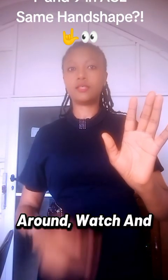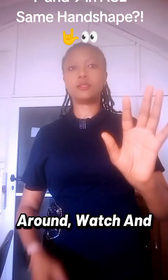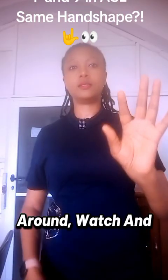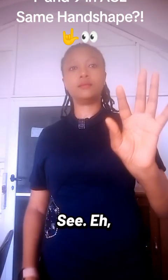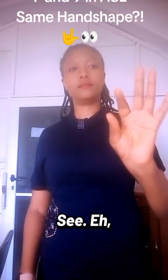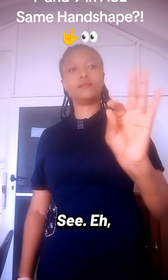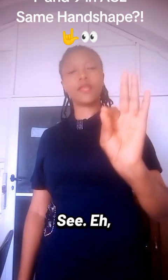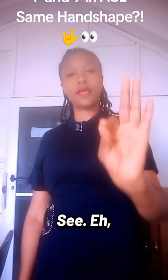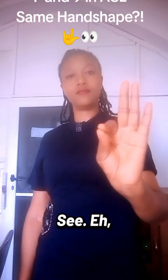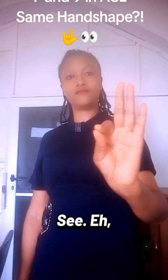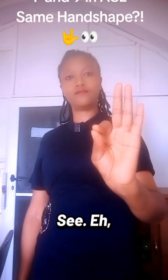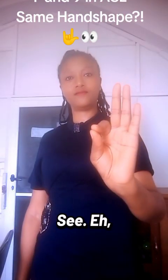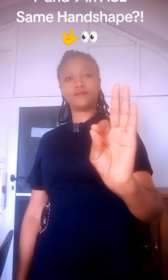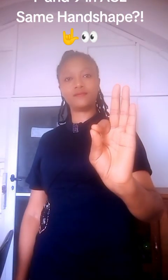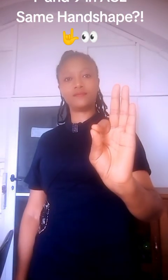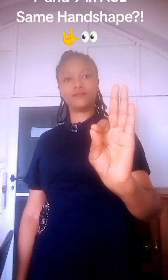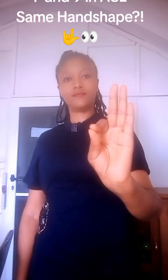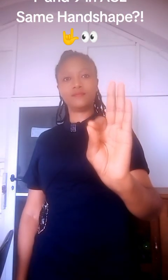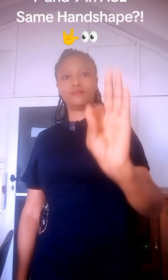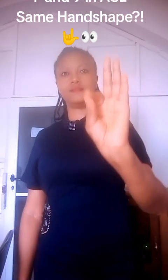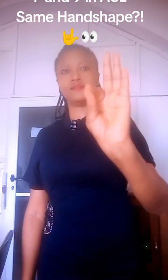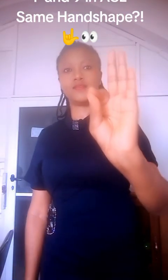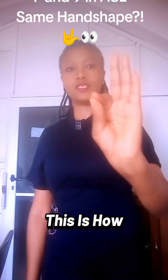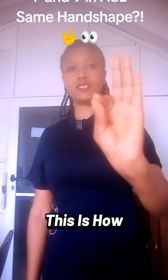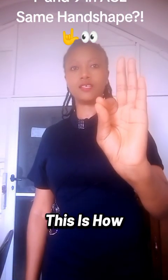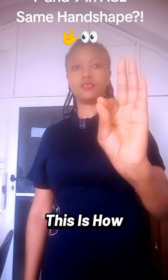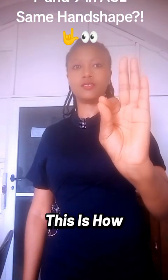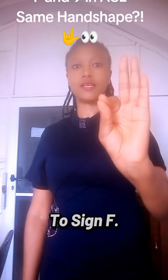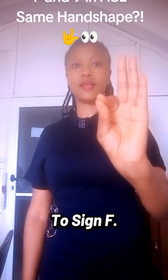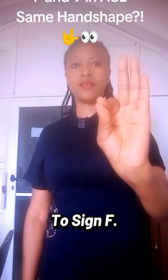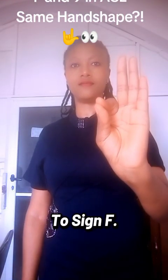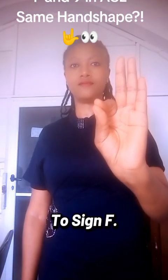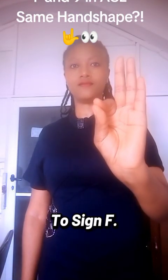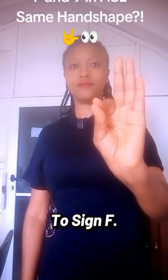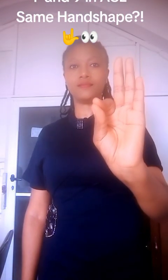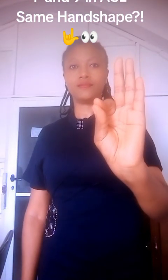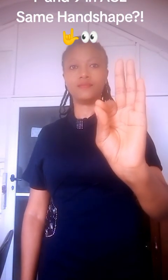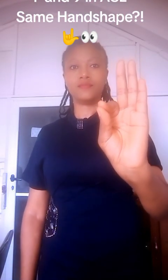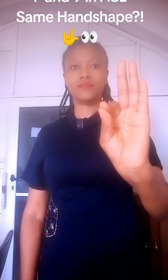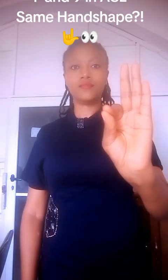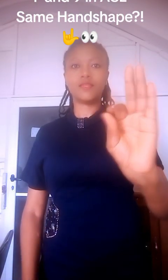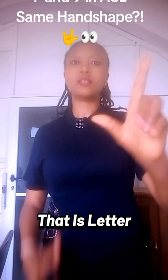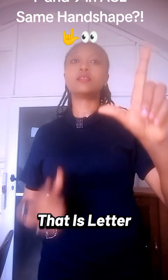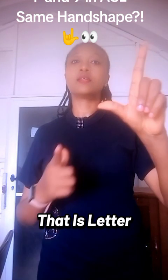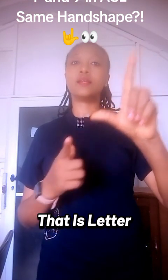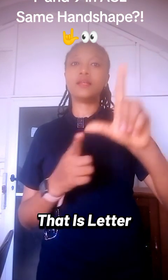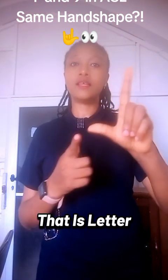see. F. This is how to sign F. That is